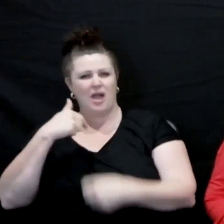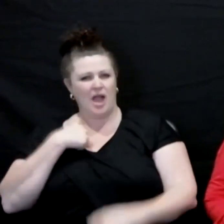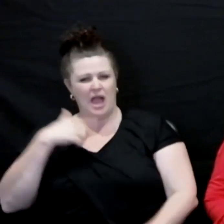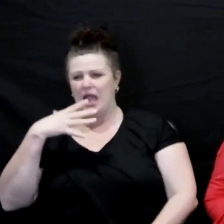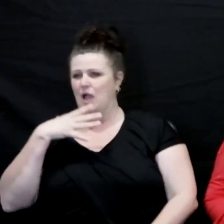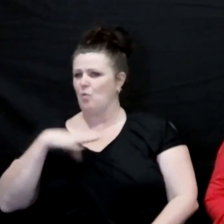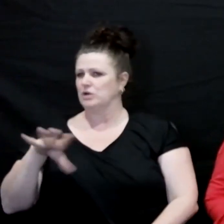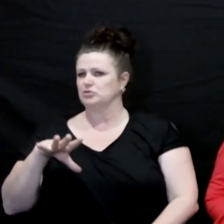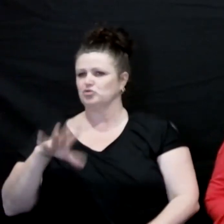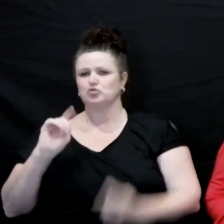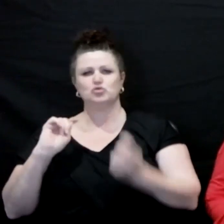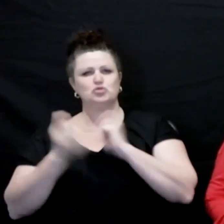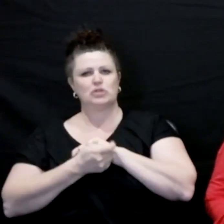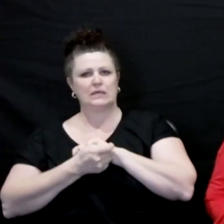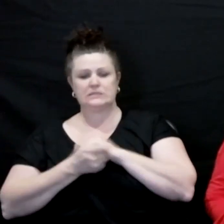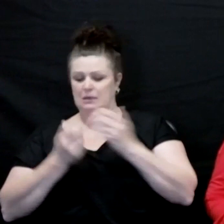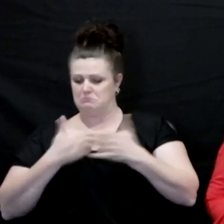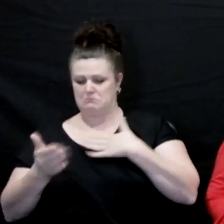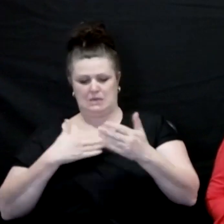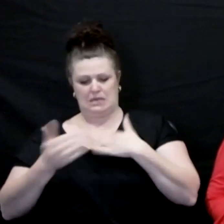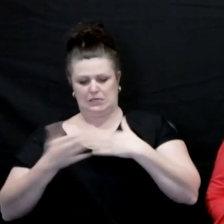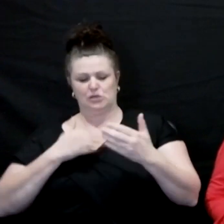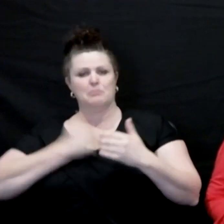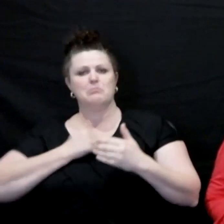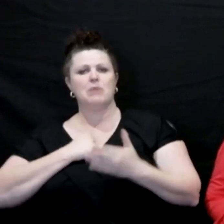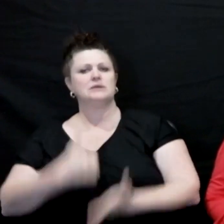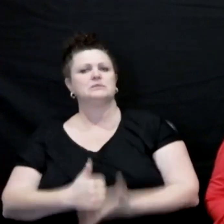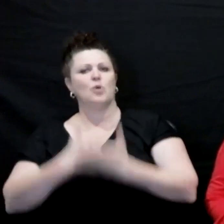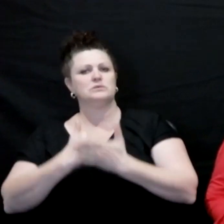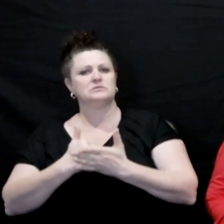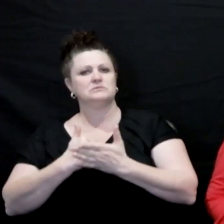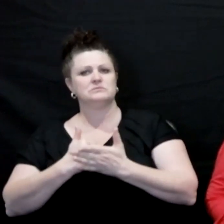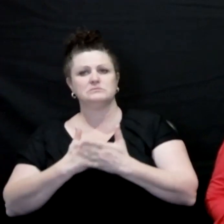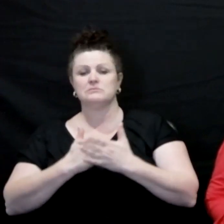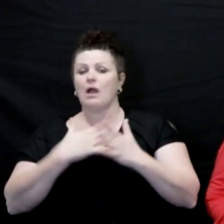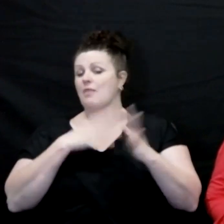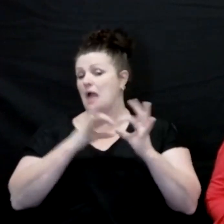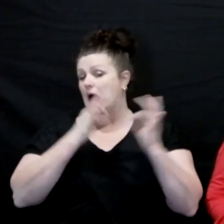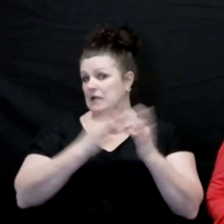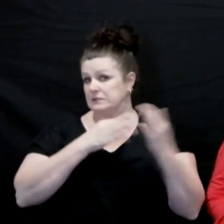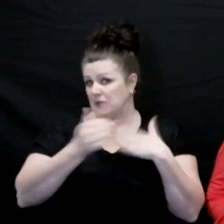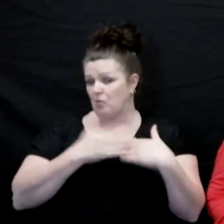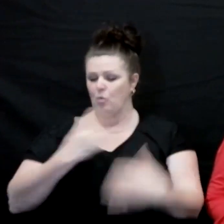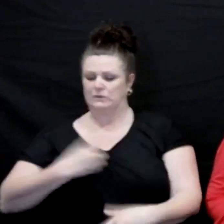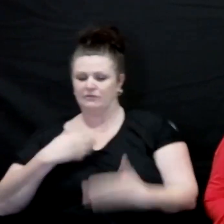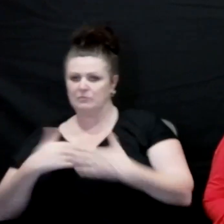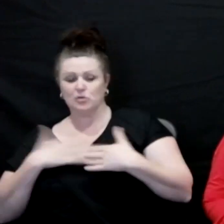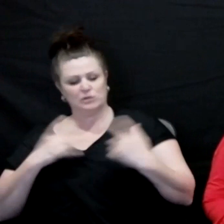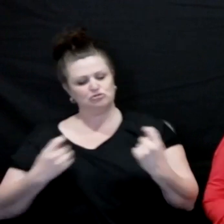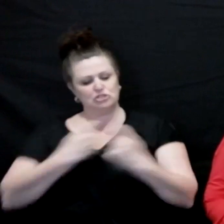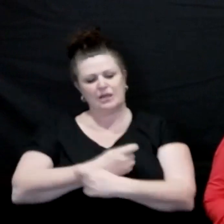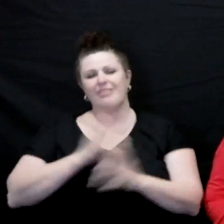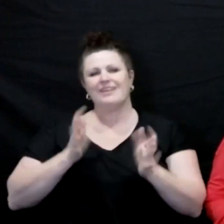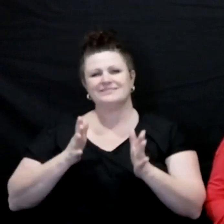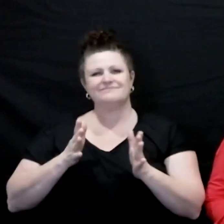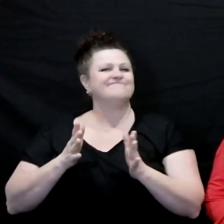to change how you manage your supports, such as agency managing or self-managing, we won't send